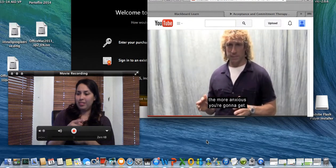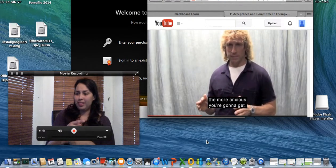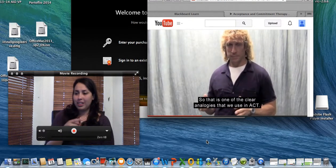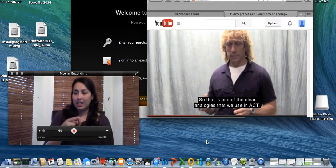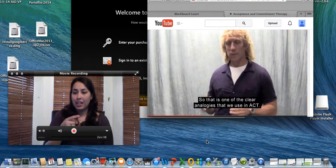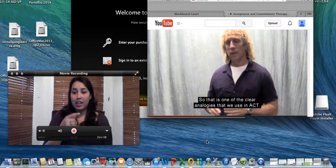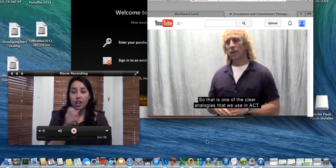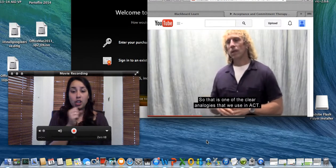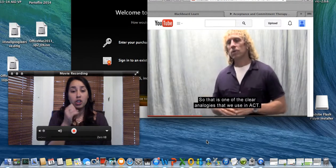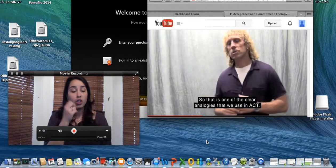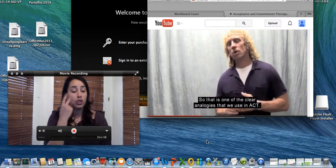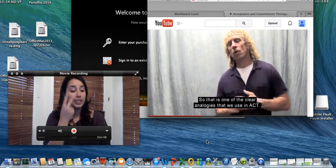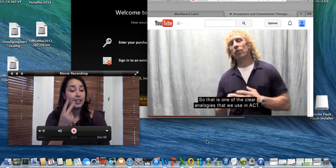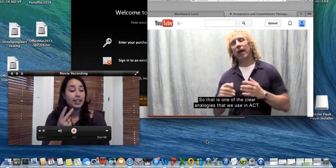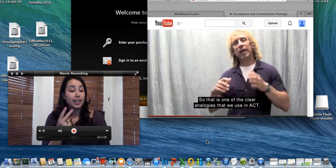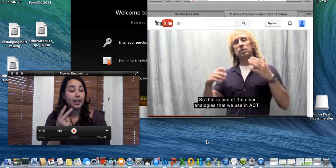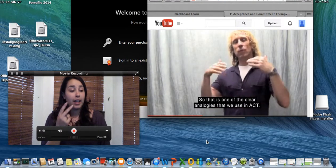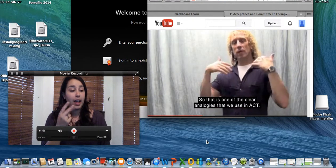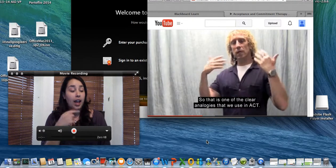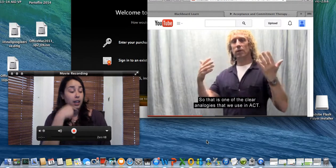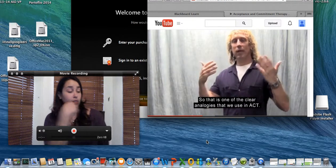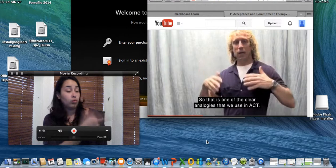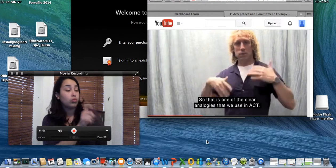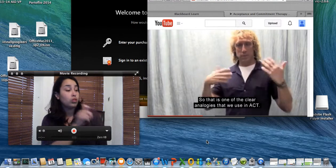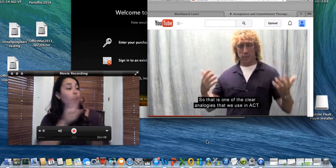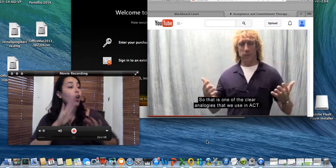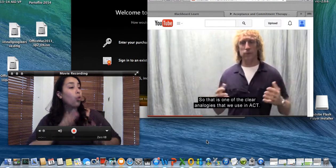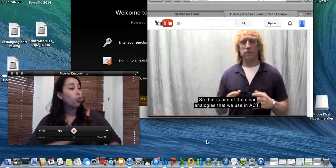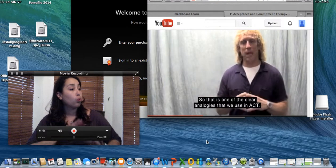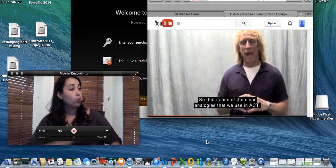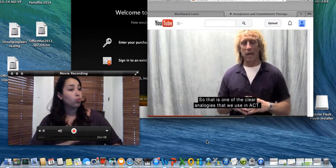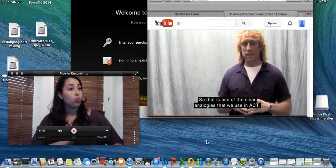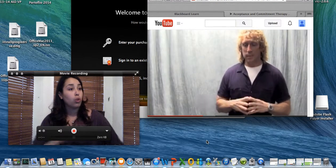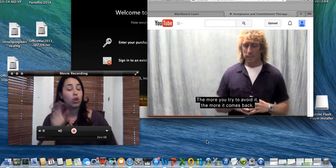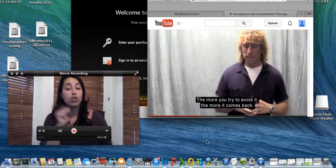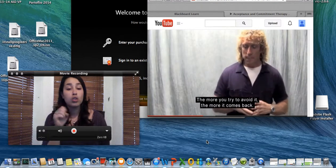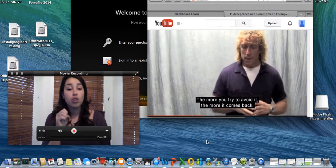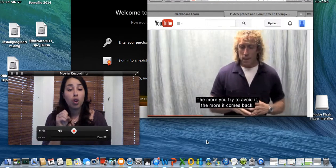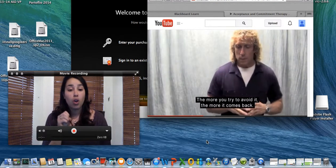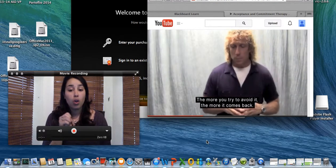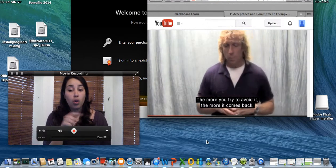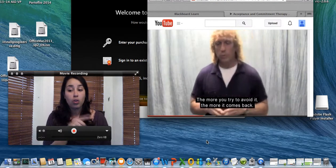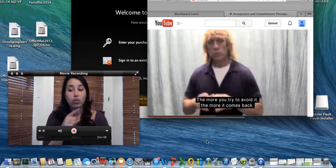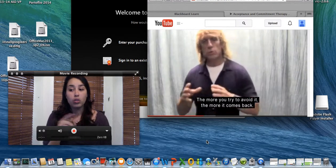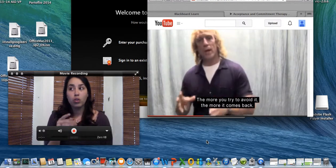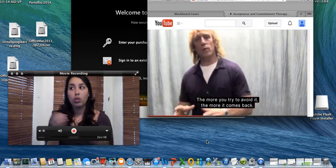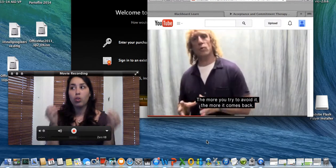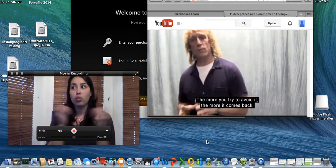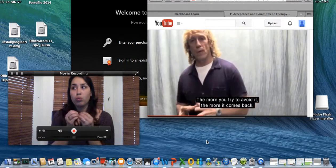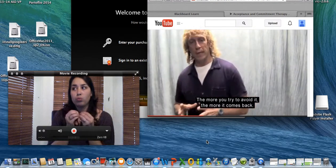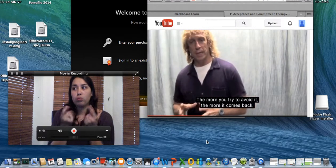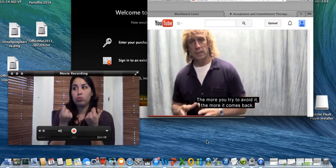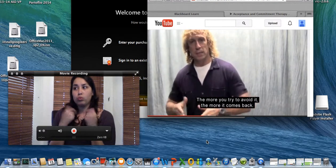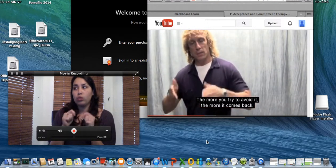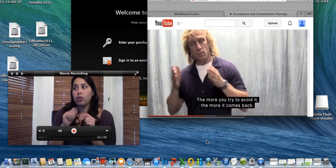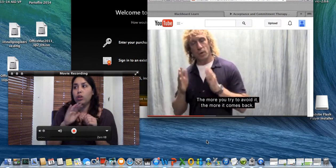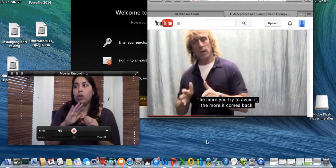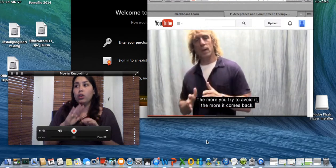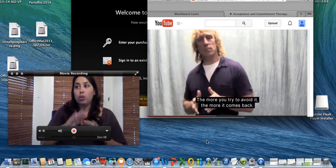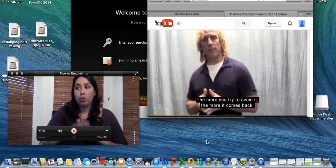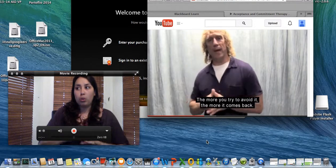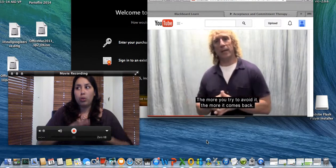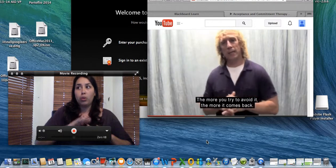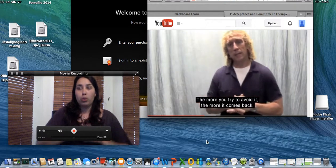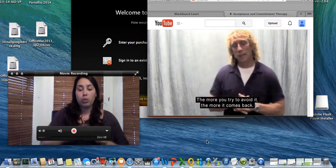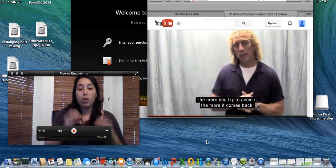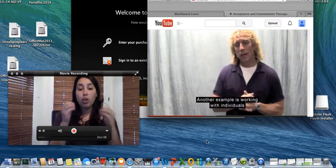get. So that is one of the clear analogies that we use in ACT. The more you try to avoid it, the more it